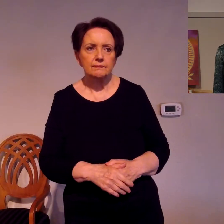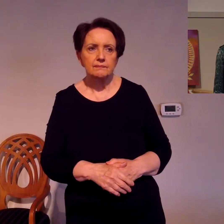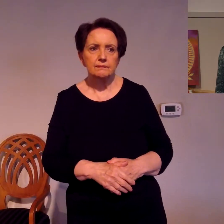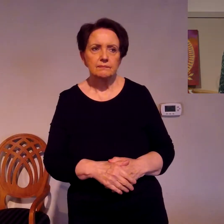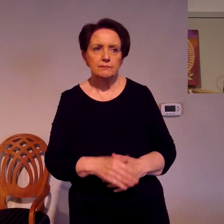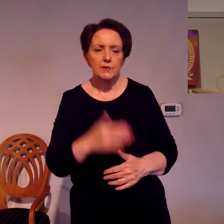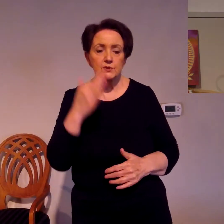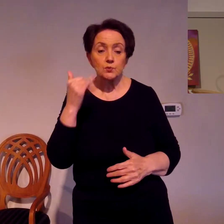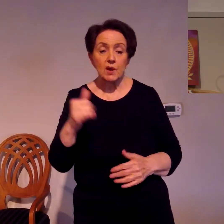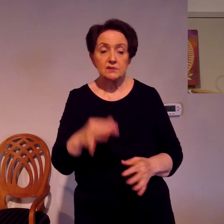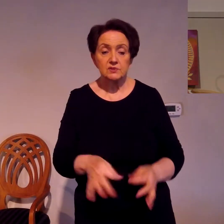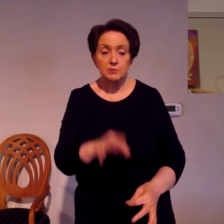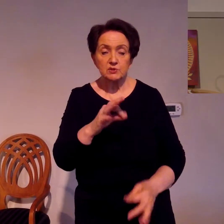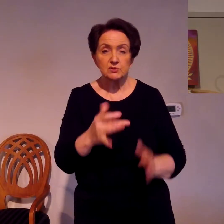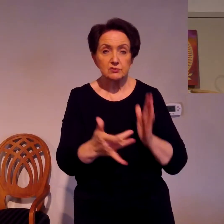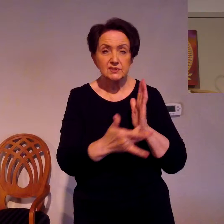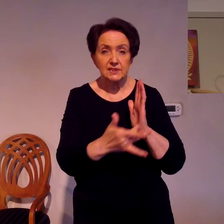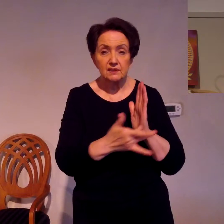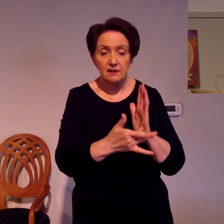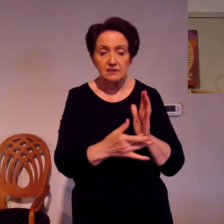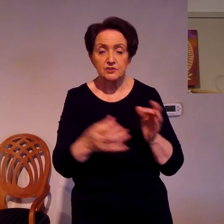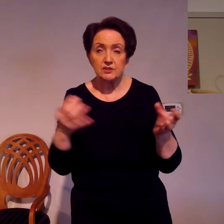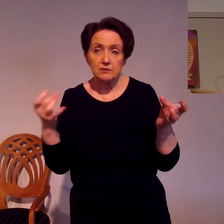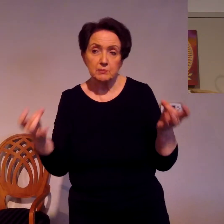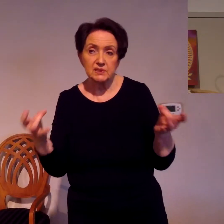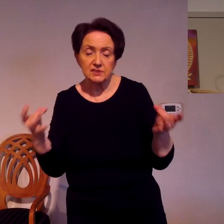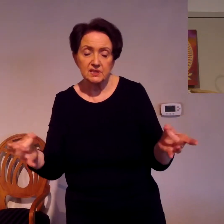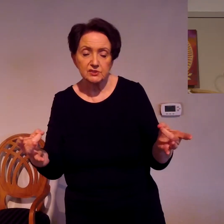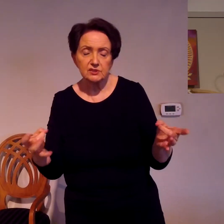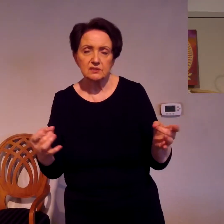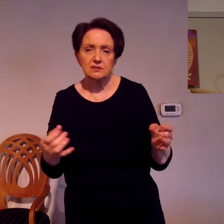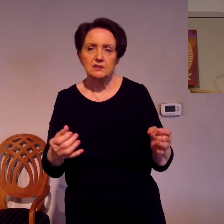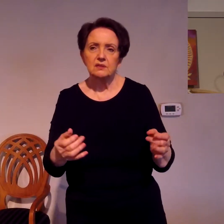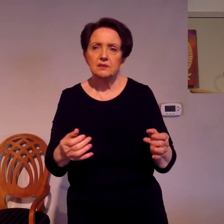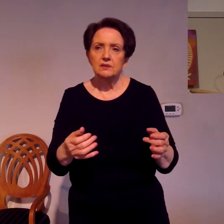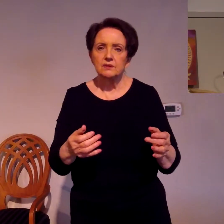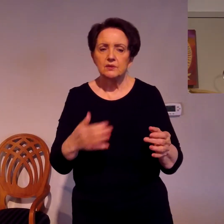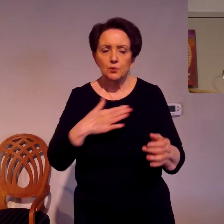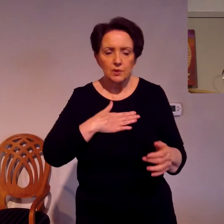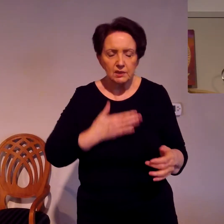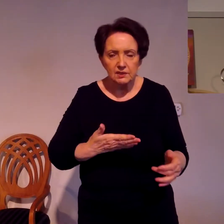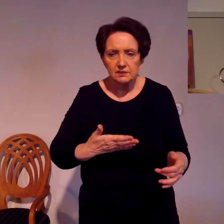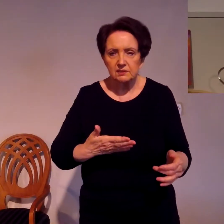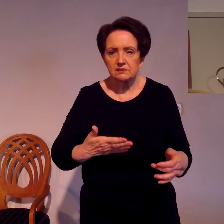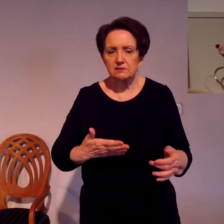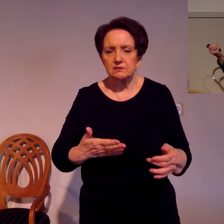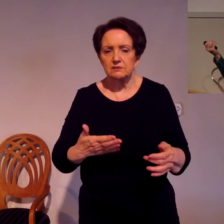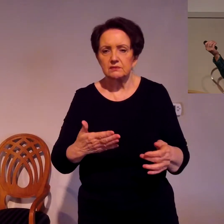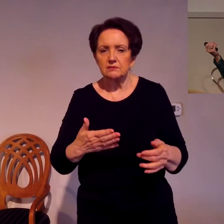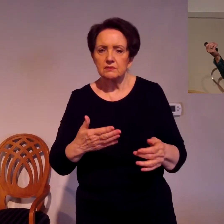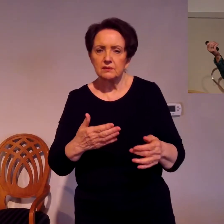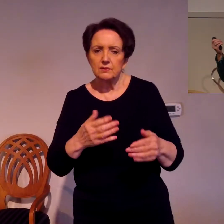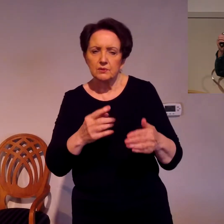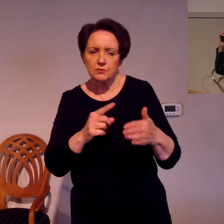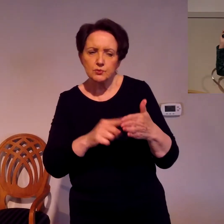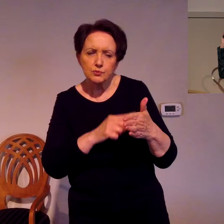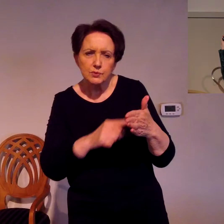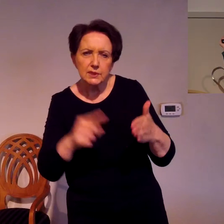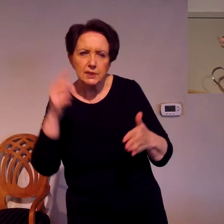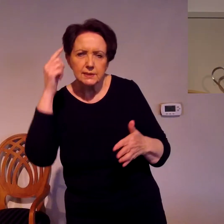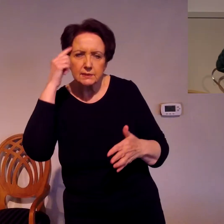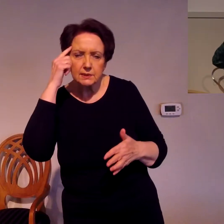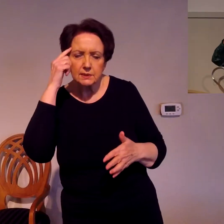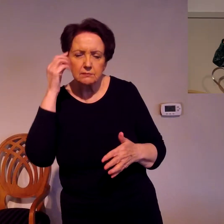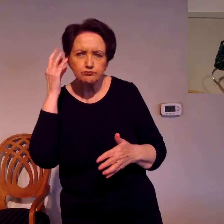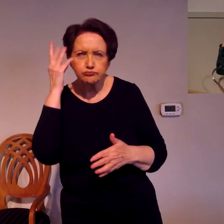technologies are so important. Our meditation technology and the willingness to critically think about